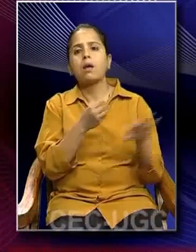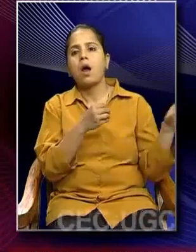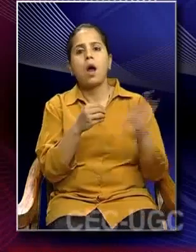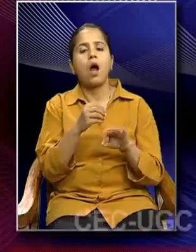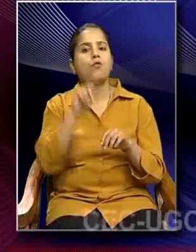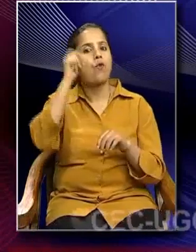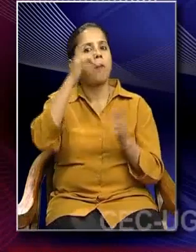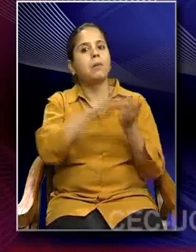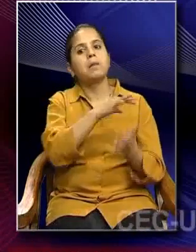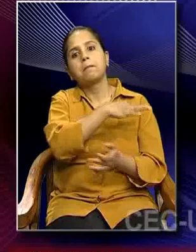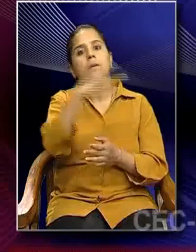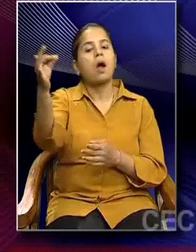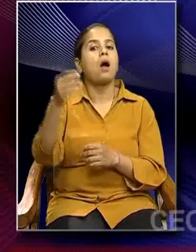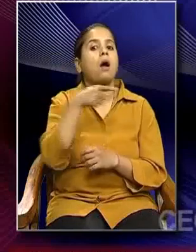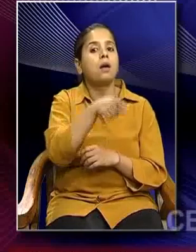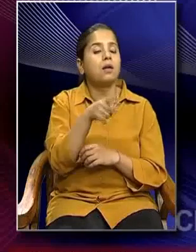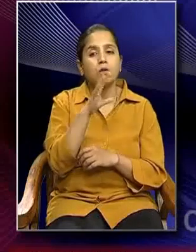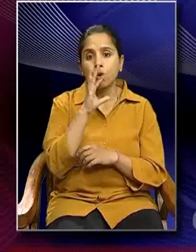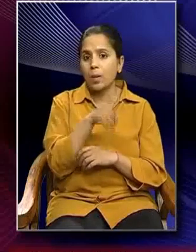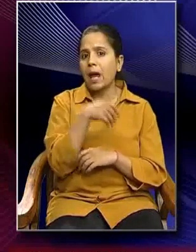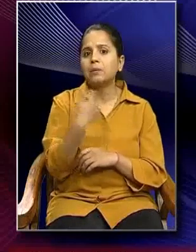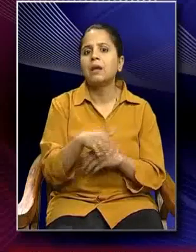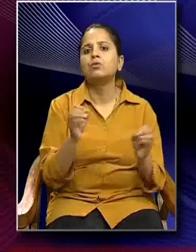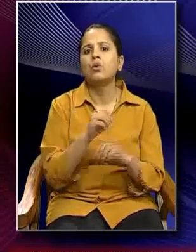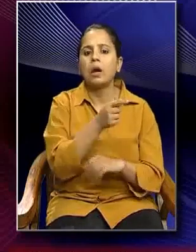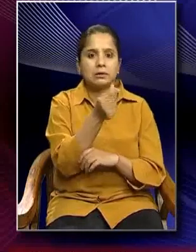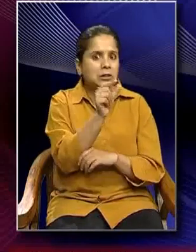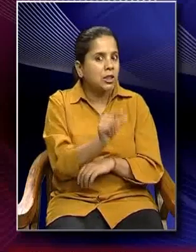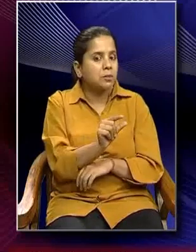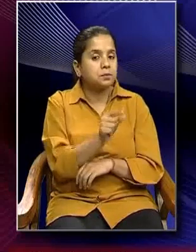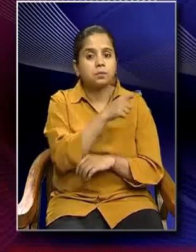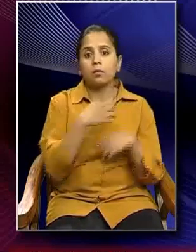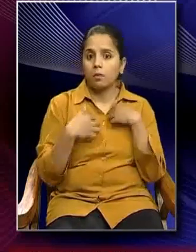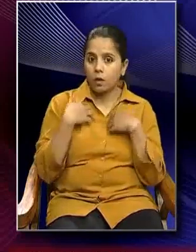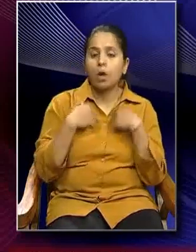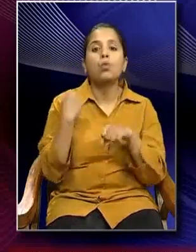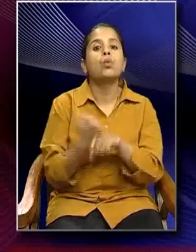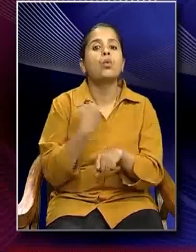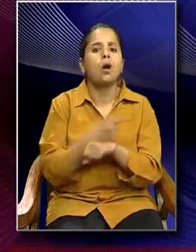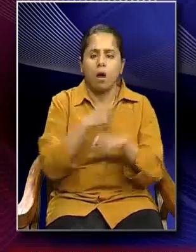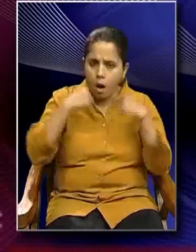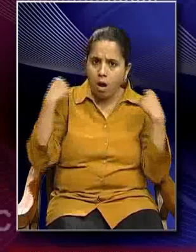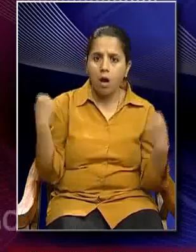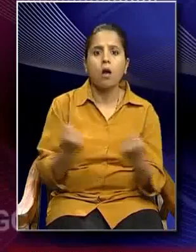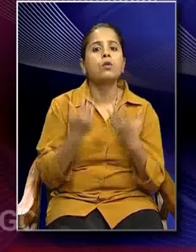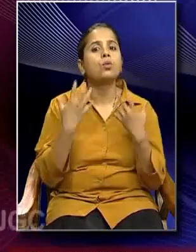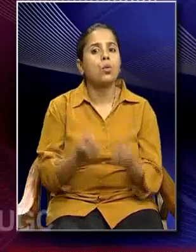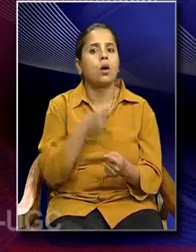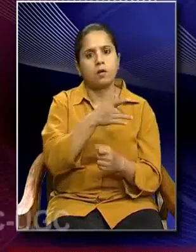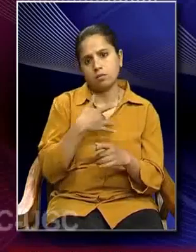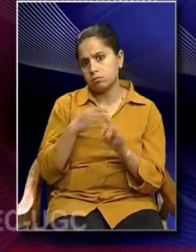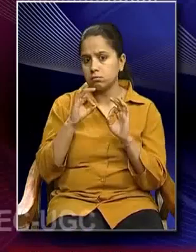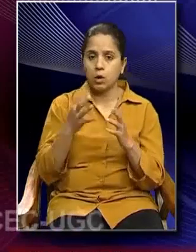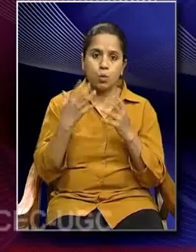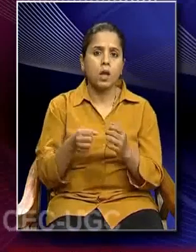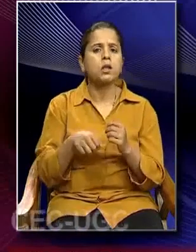from abroad who are not very expensive, who are willing to work as hardly, as productively